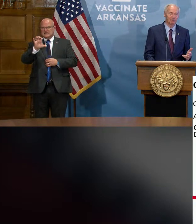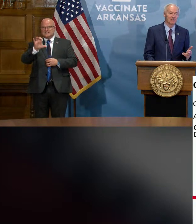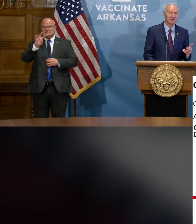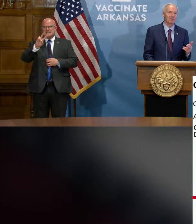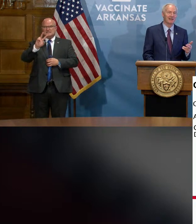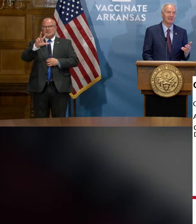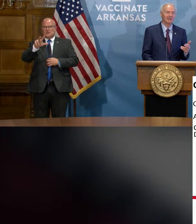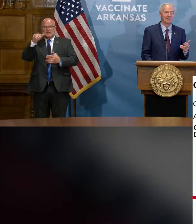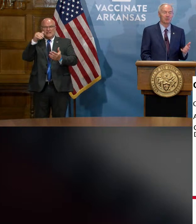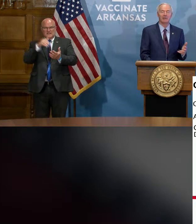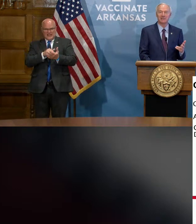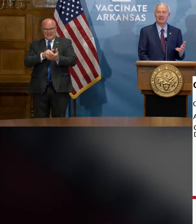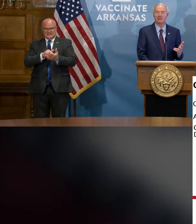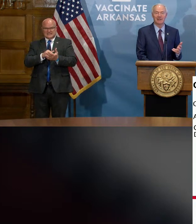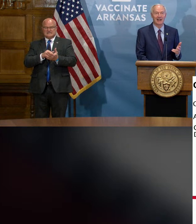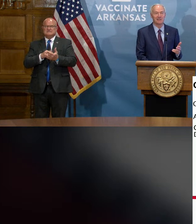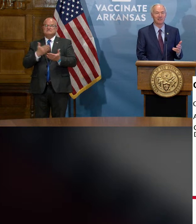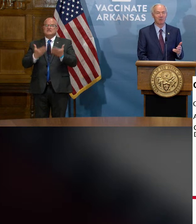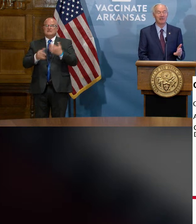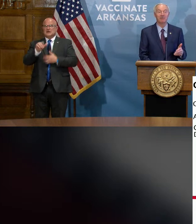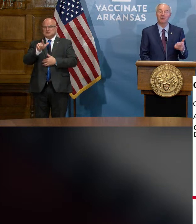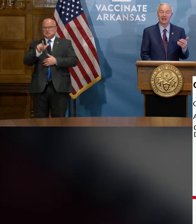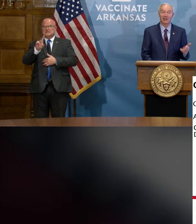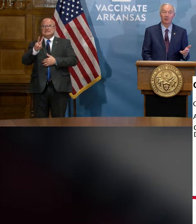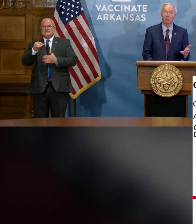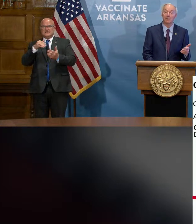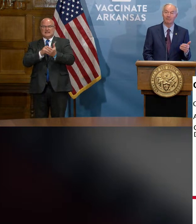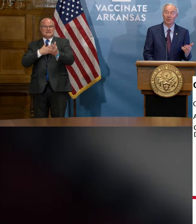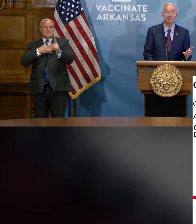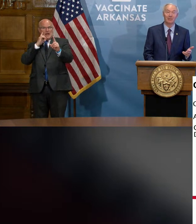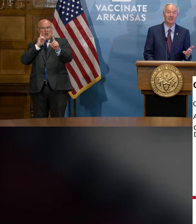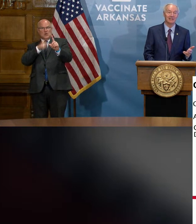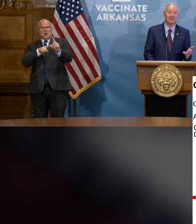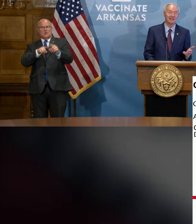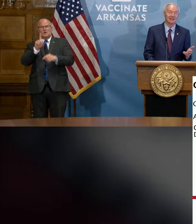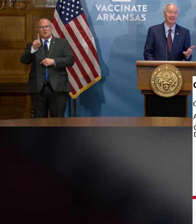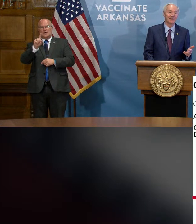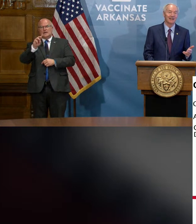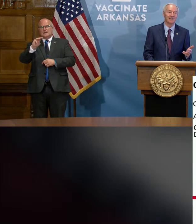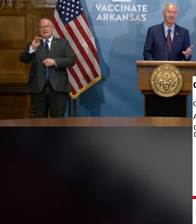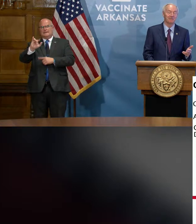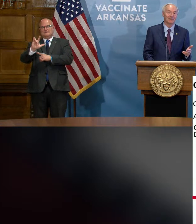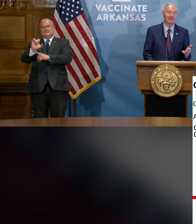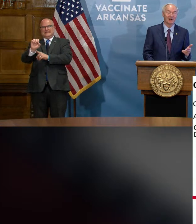973,000. So we're still about 27,000 away from my goal of 1 million